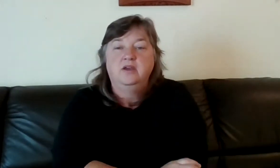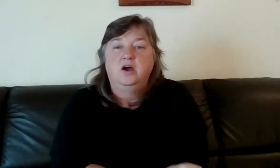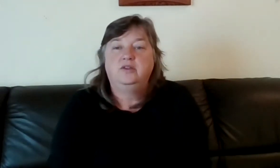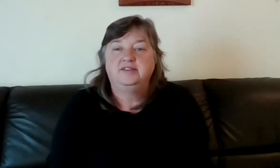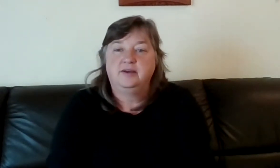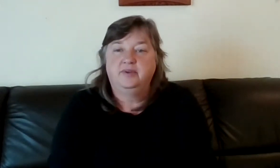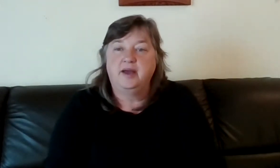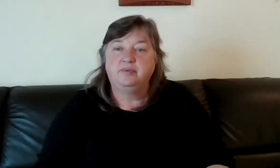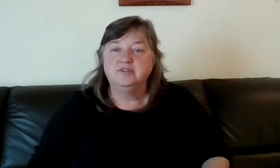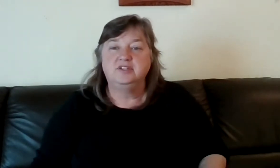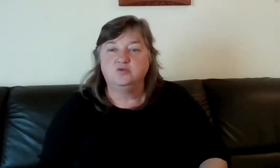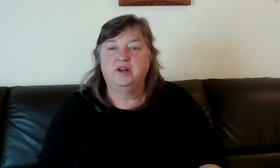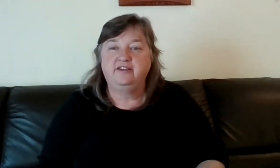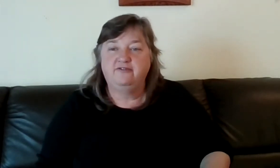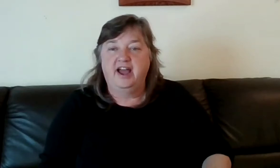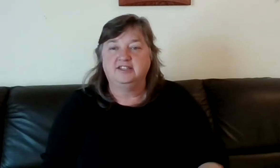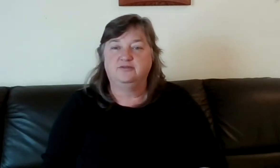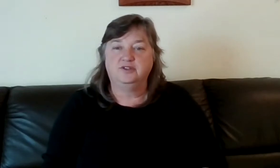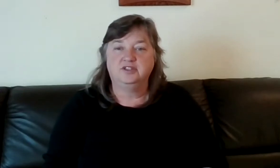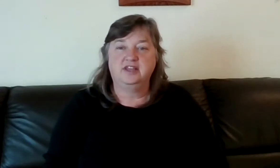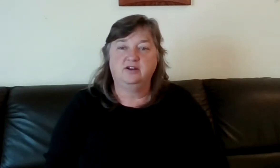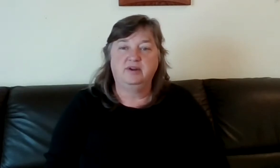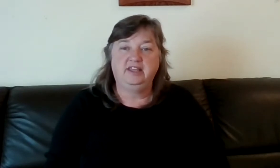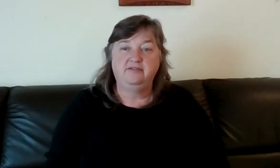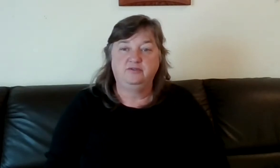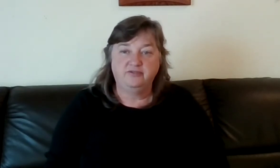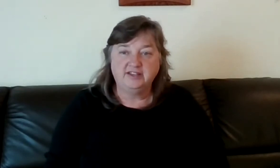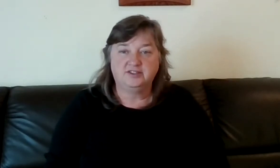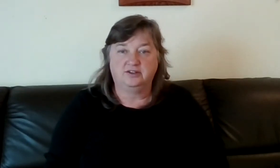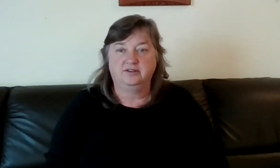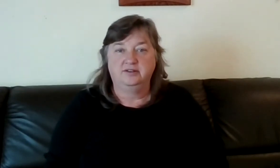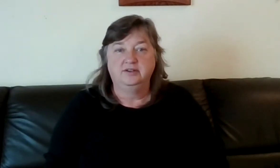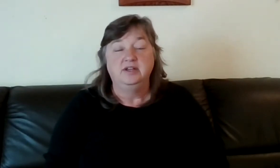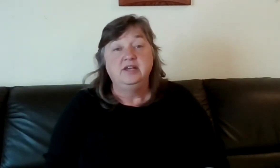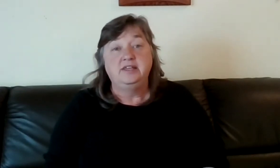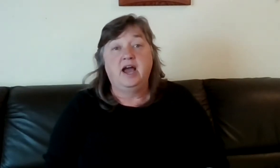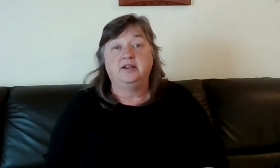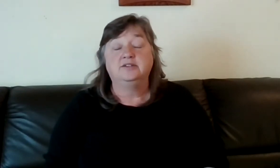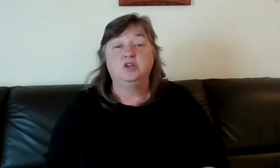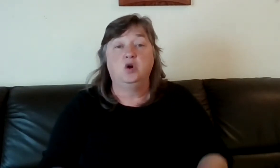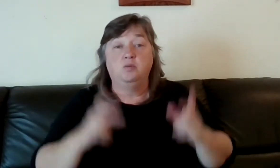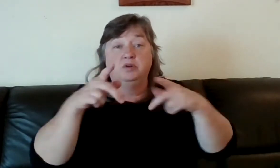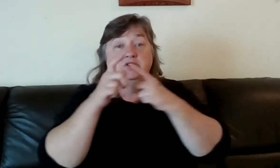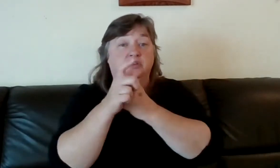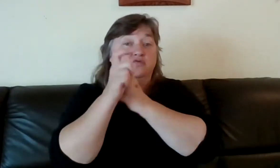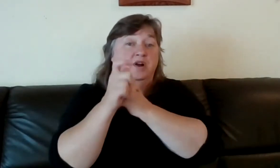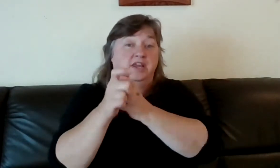Oh, the example, that person is running fast versus they are running even faster. Yeah, so person's